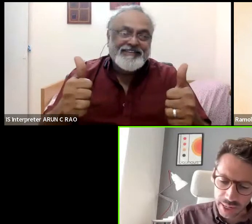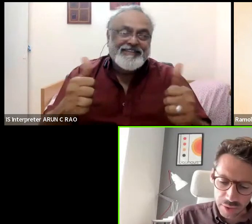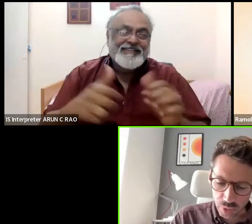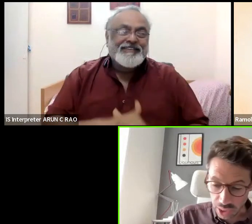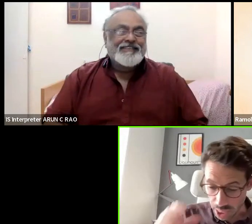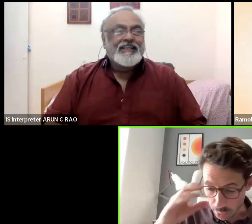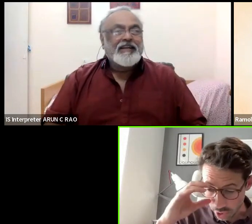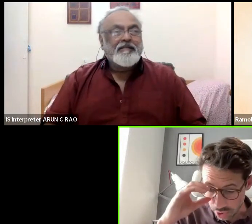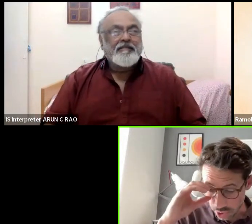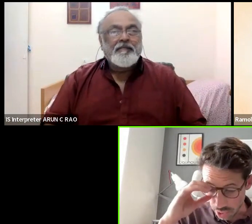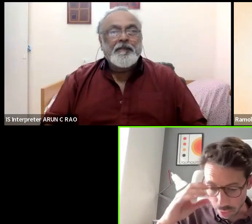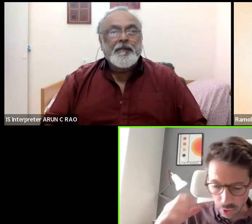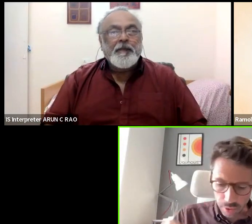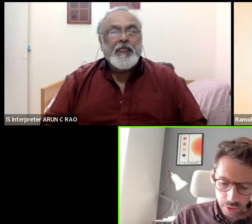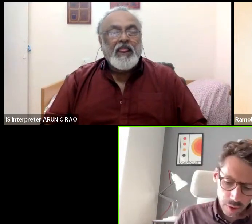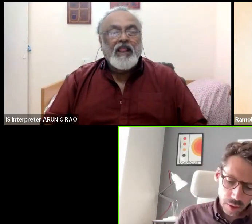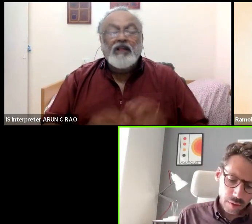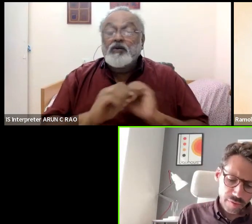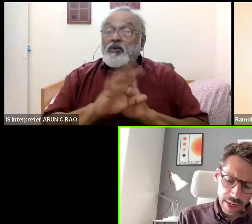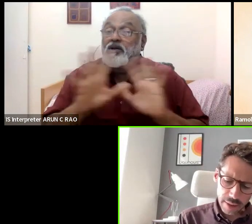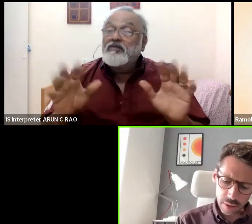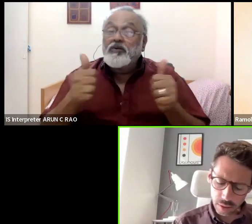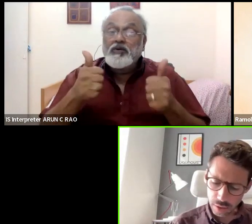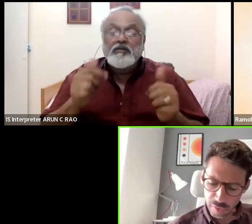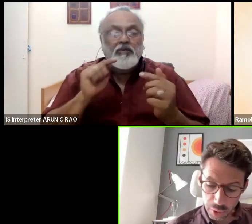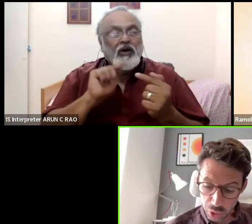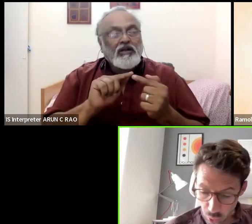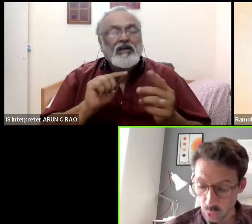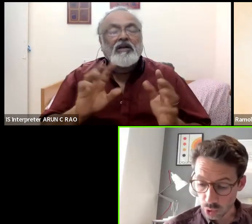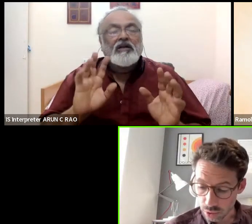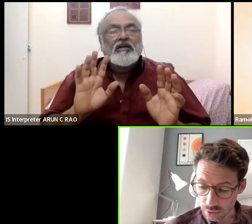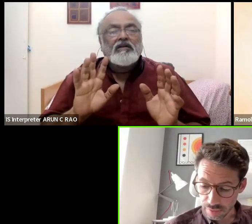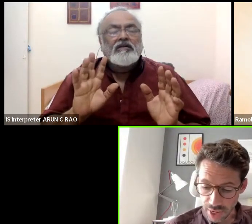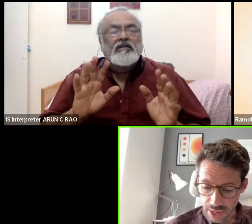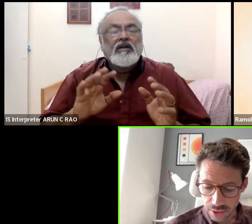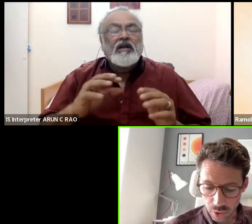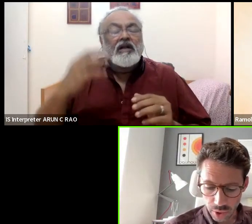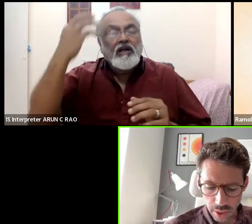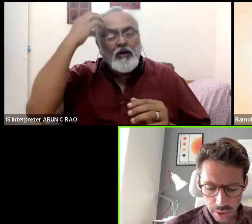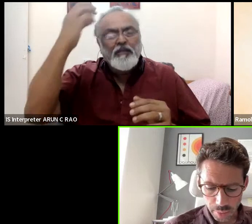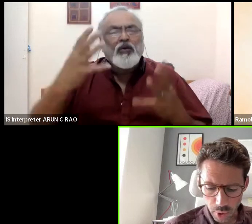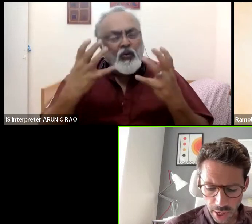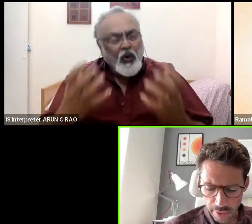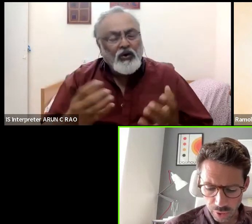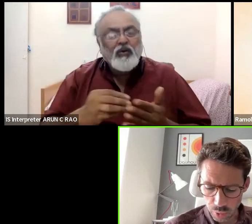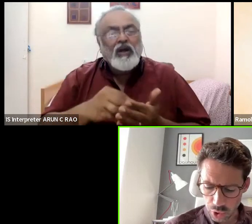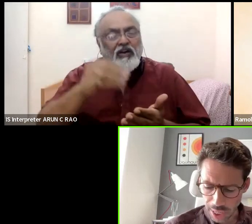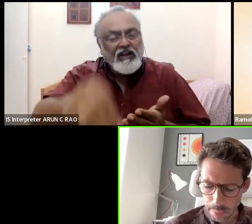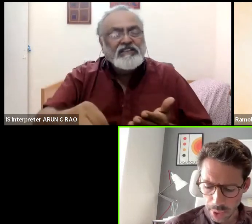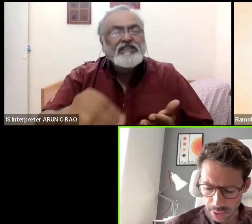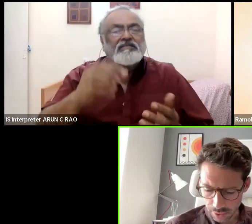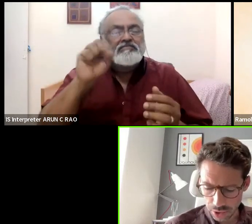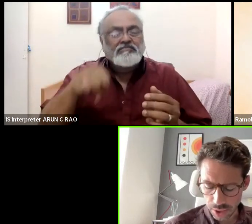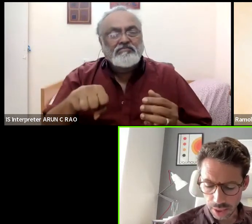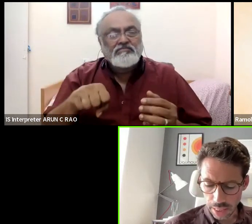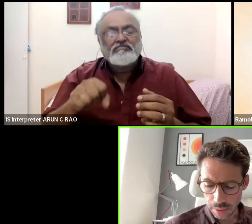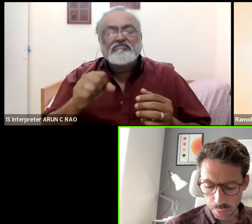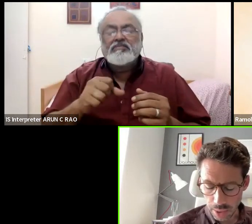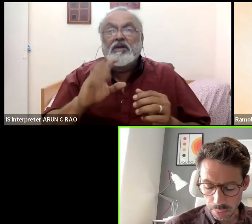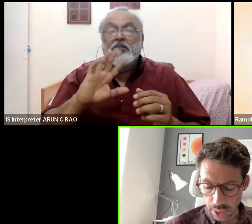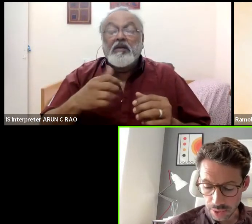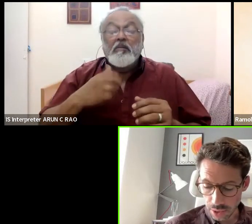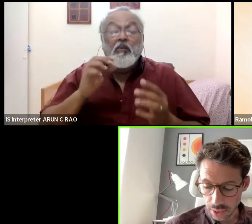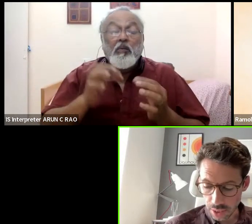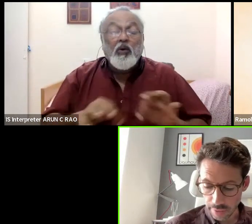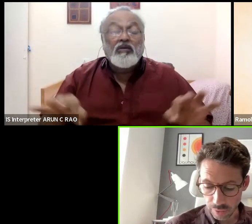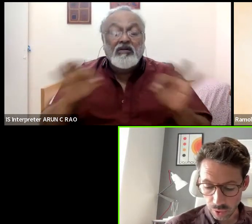So again, some really great points there about the fact that the governments do want to invest, and it's about having those champions